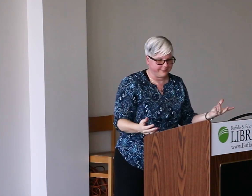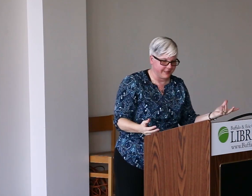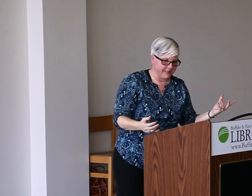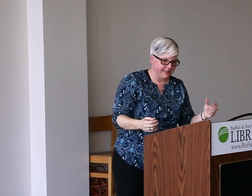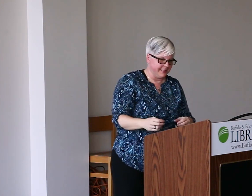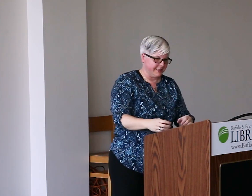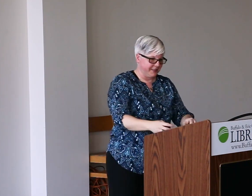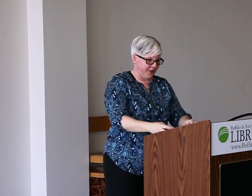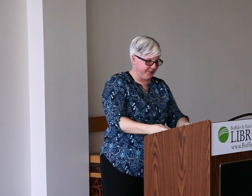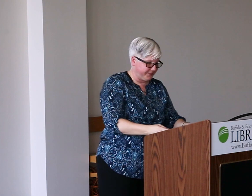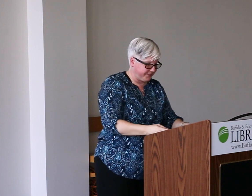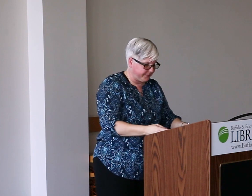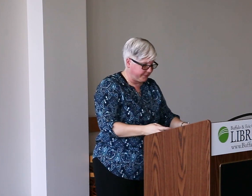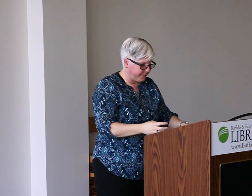the courses. Probably not.